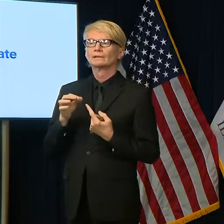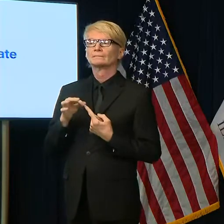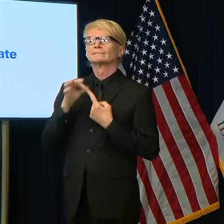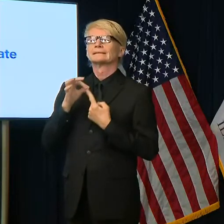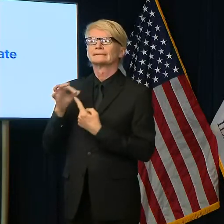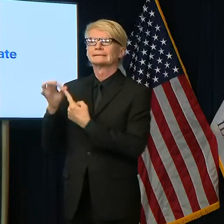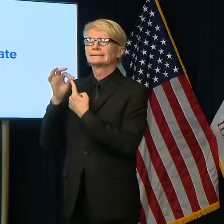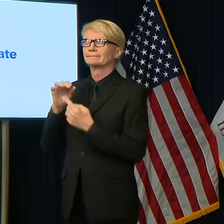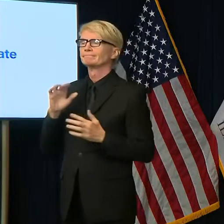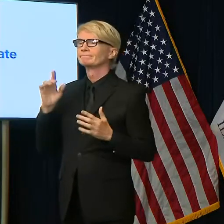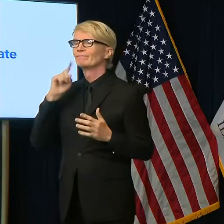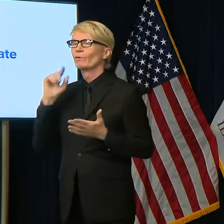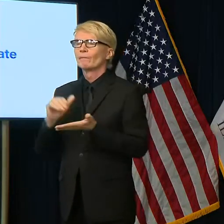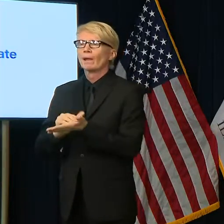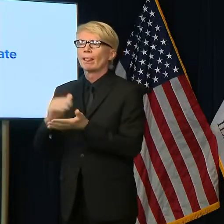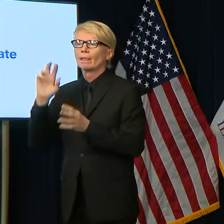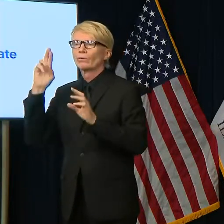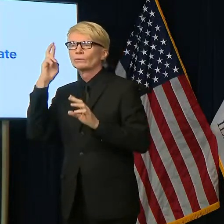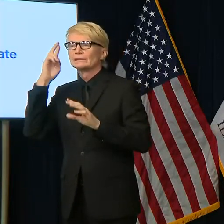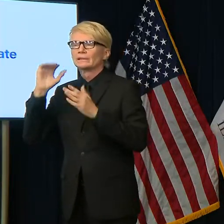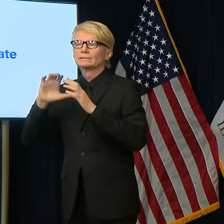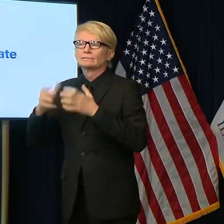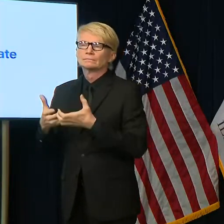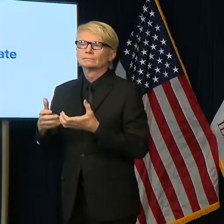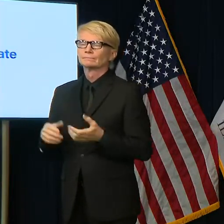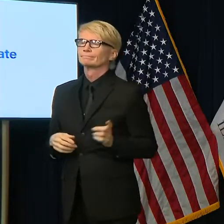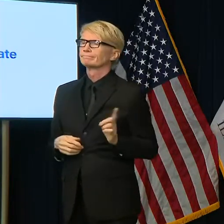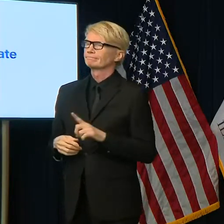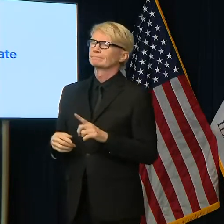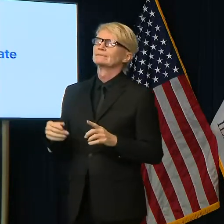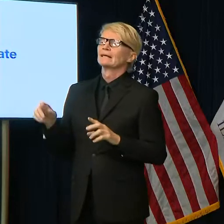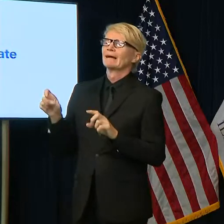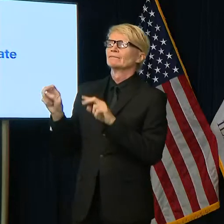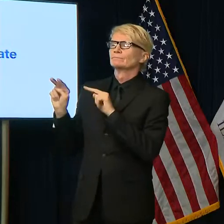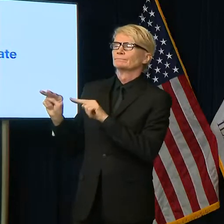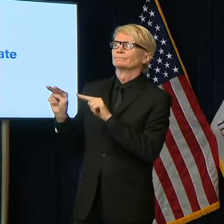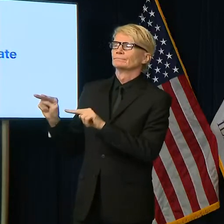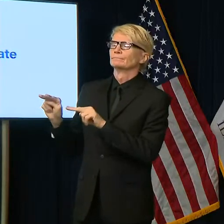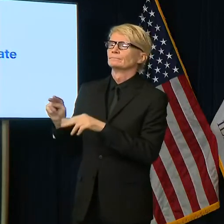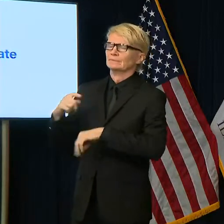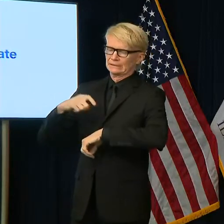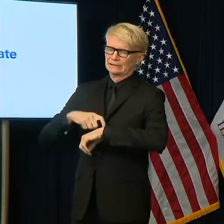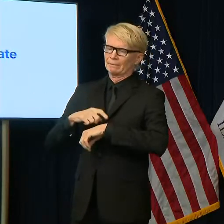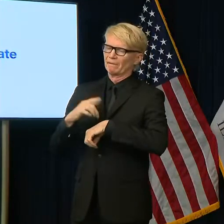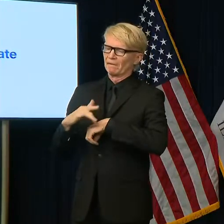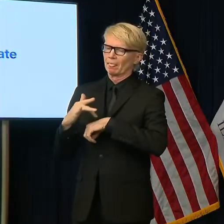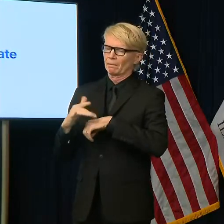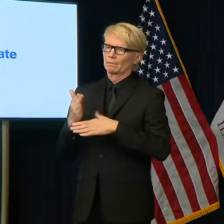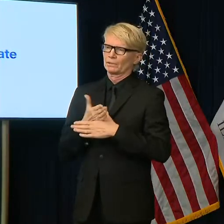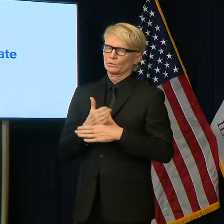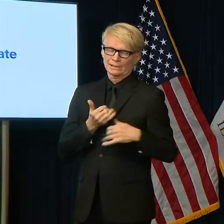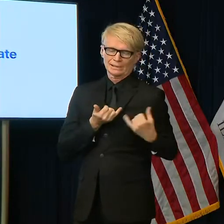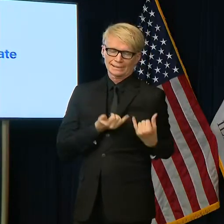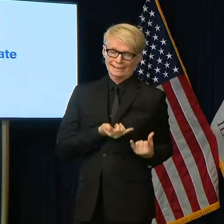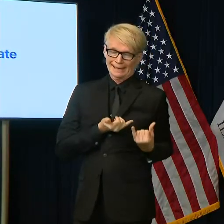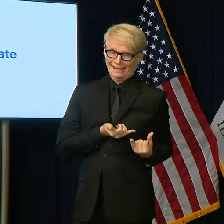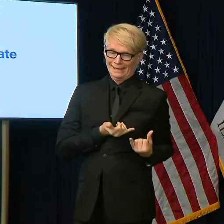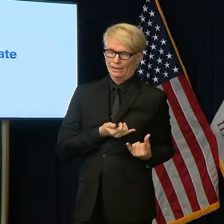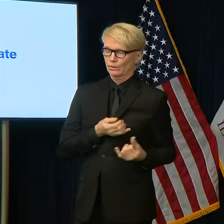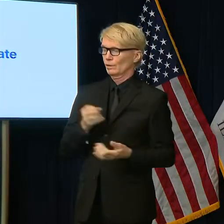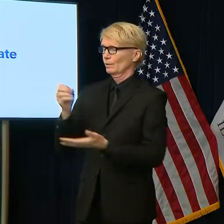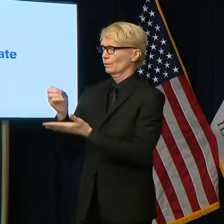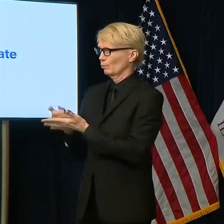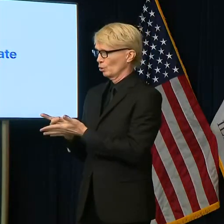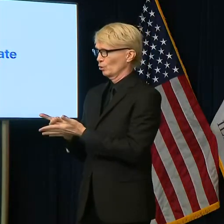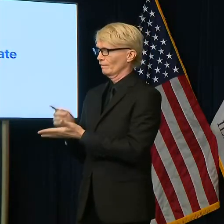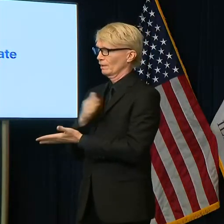We'll look at that. I think it will be, it will certainly be a little bit of time between now and when a vaccine is approved for